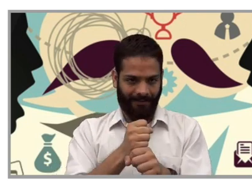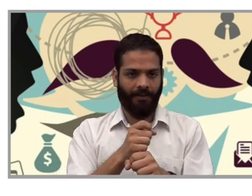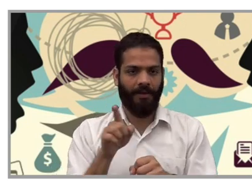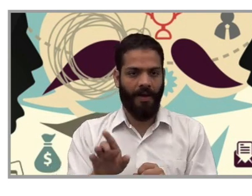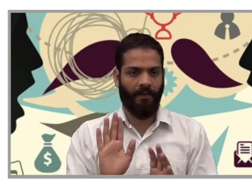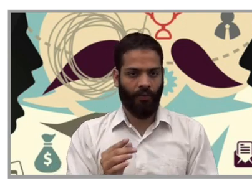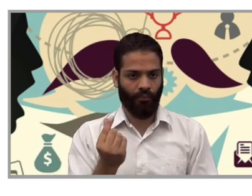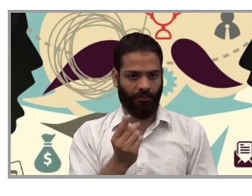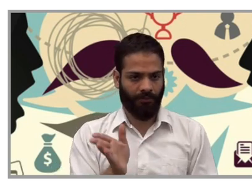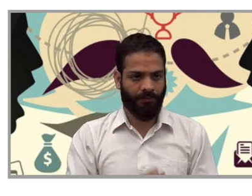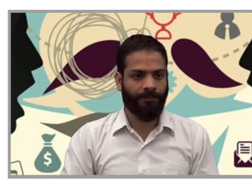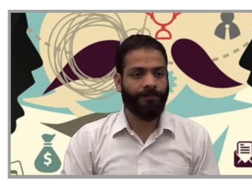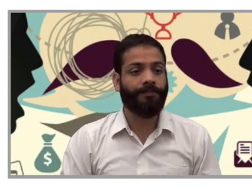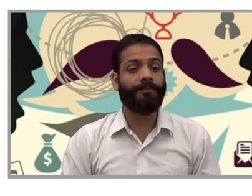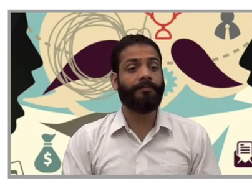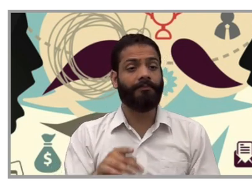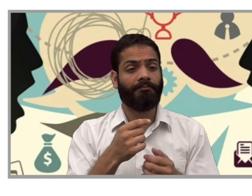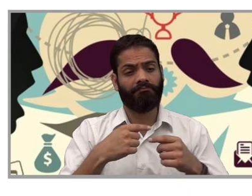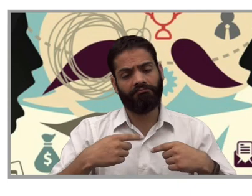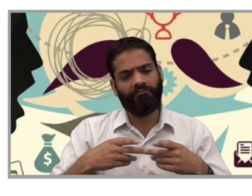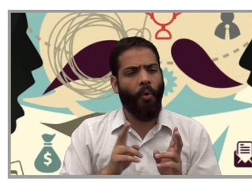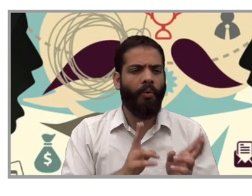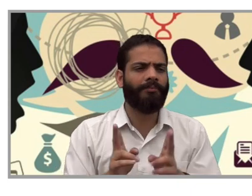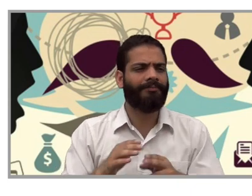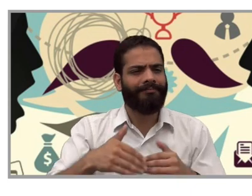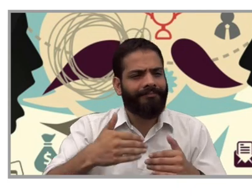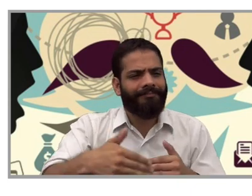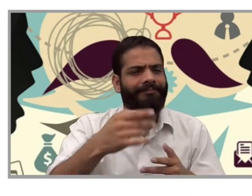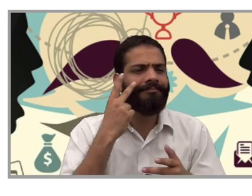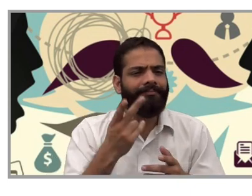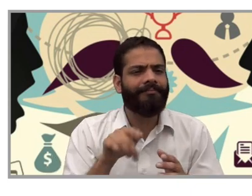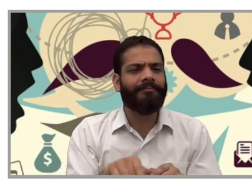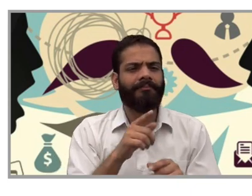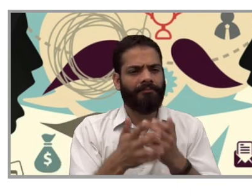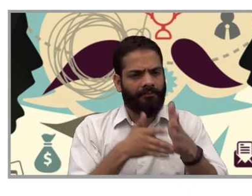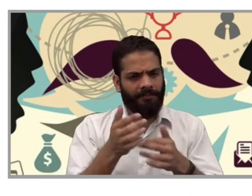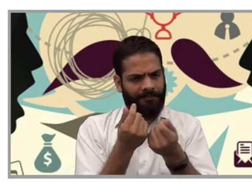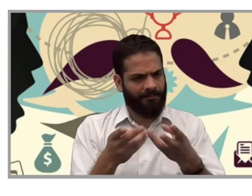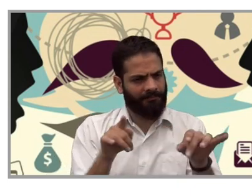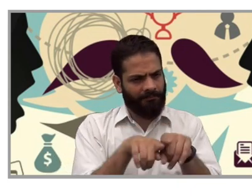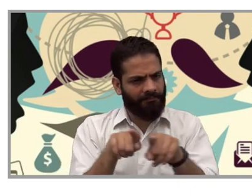The most common strategy employed for pluralisation is noun reduplication.